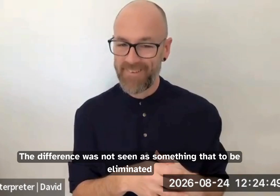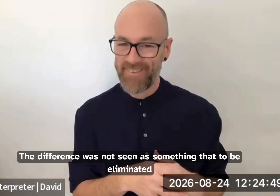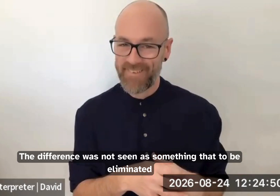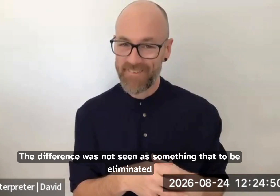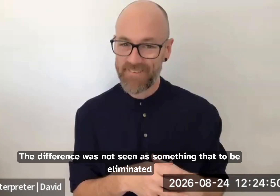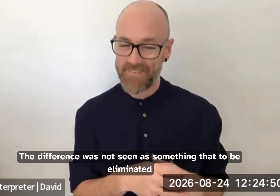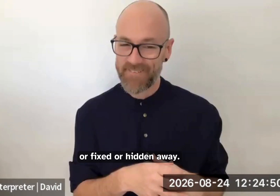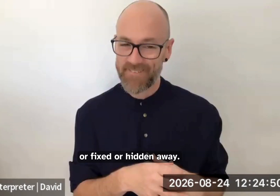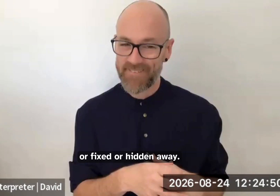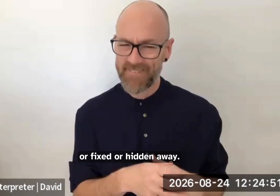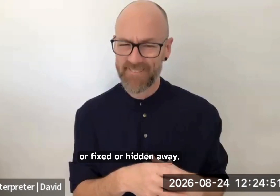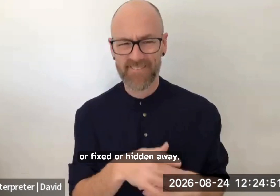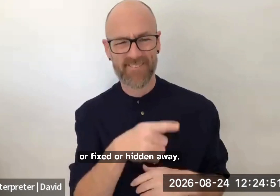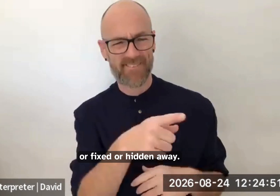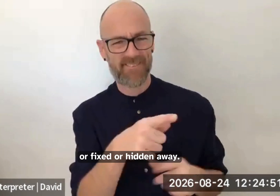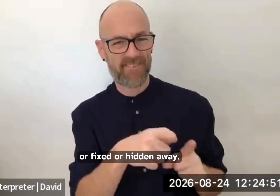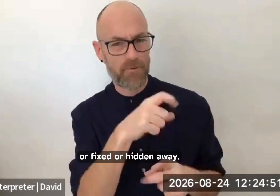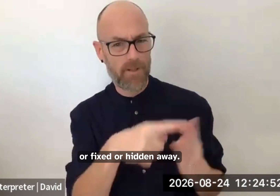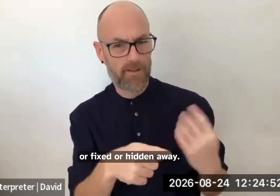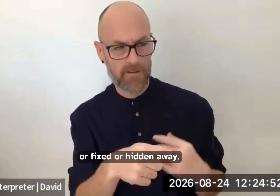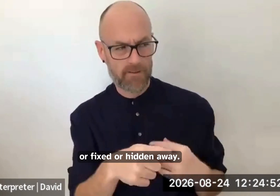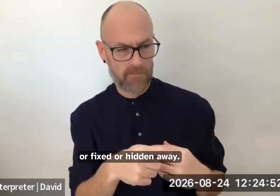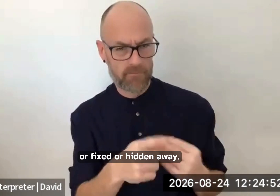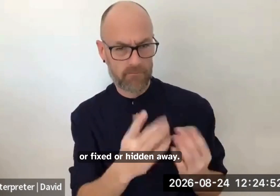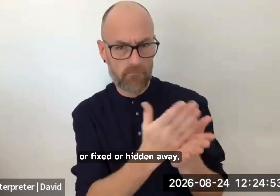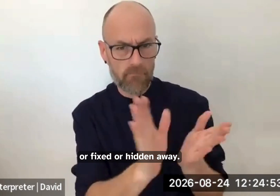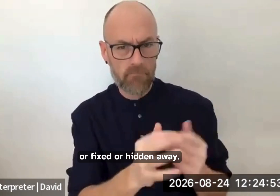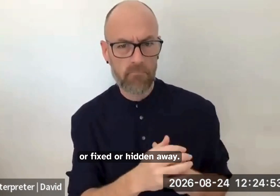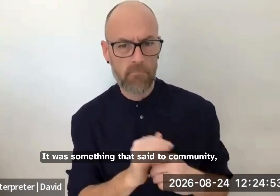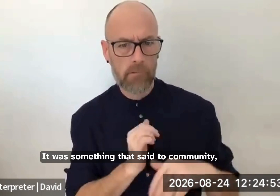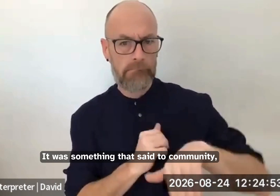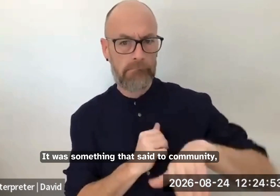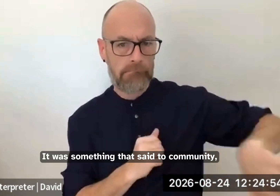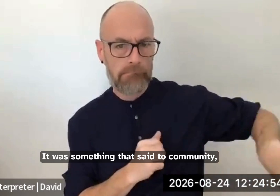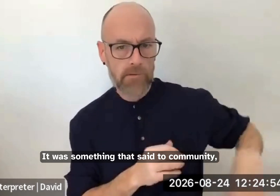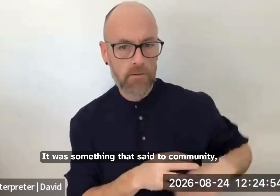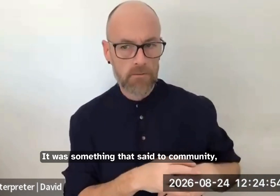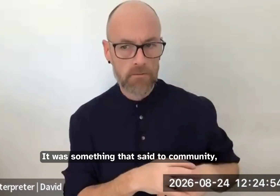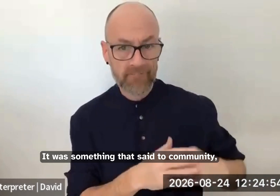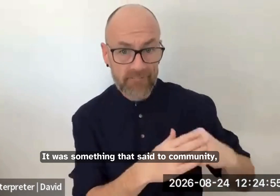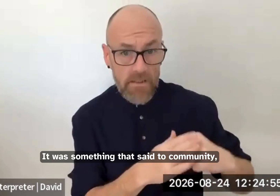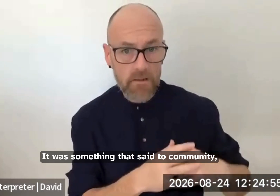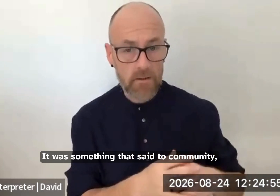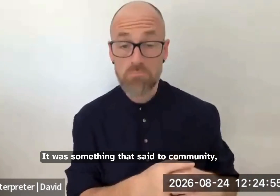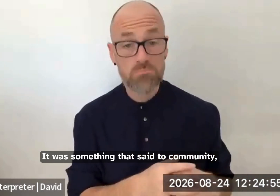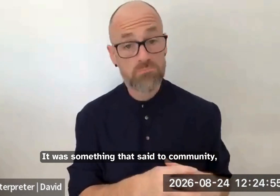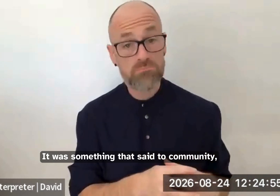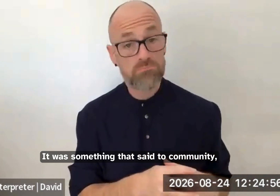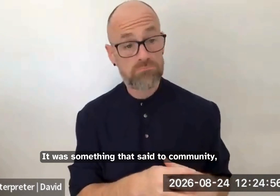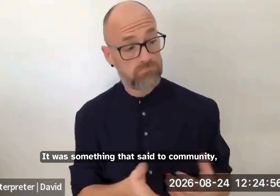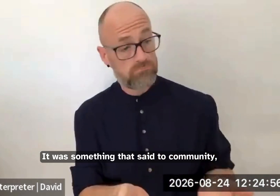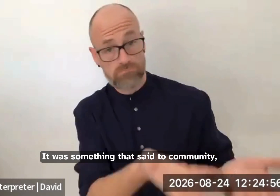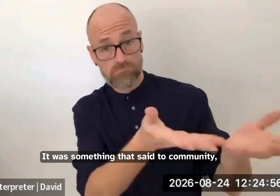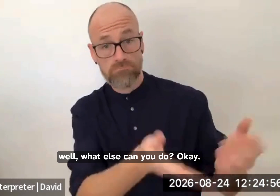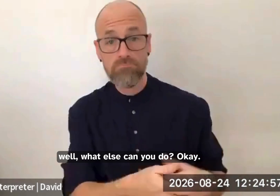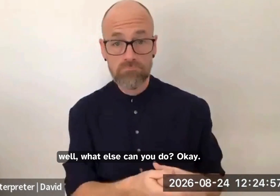that to be eliminated or fixed or hidden away. It was something that said to community, well,